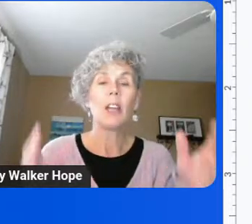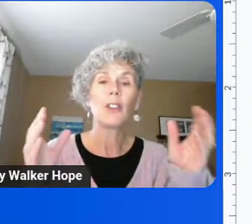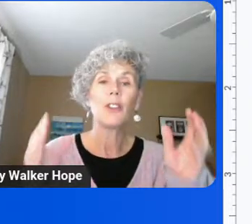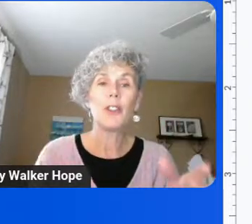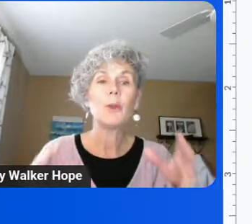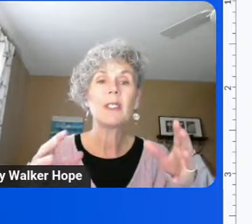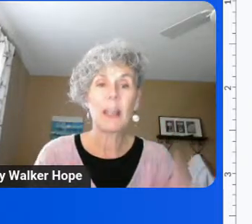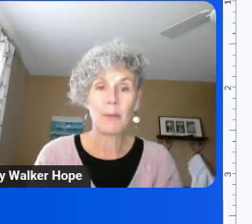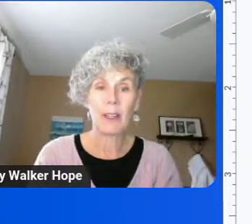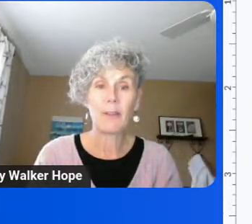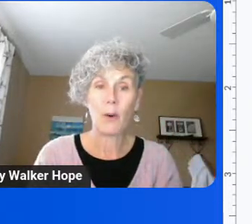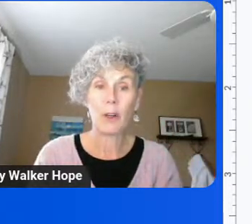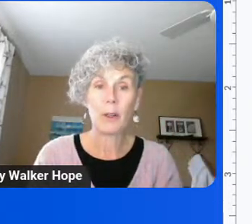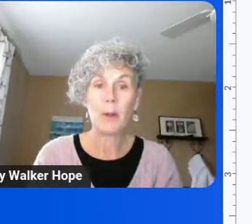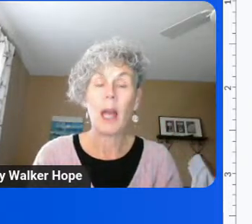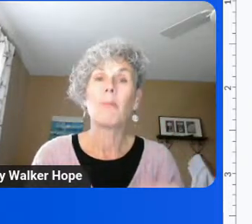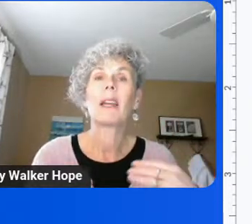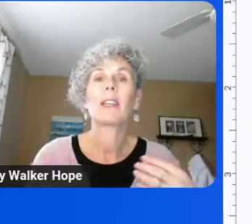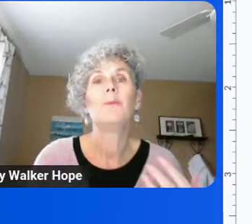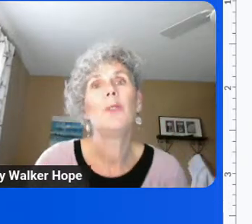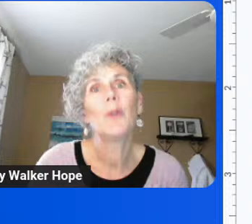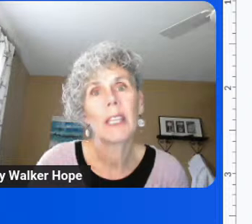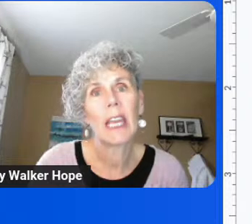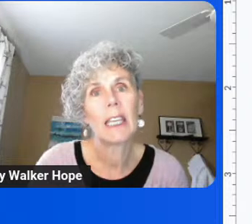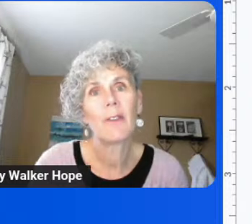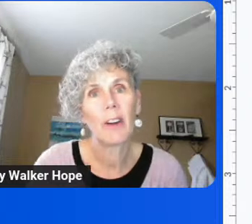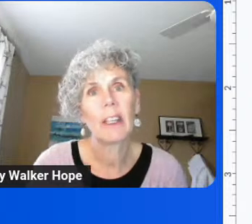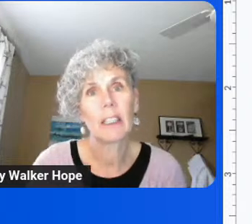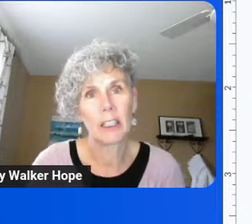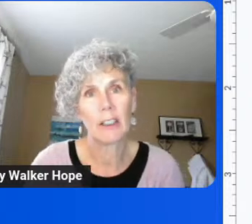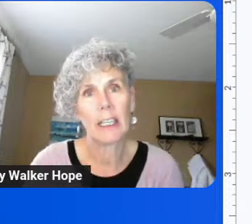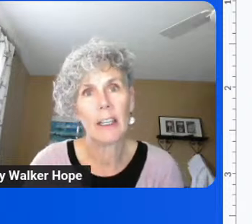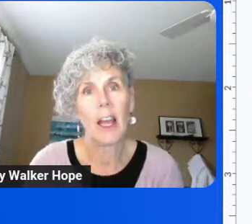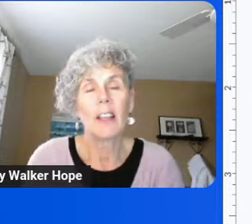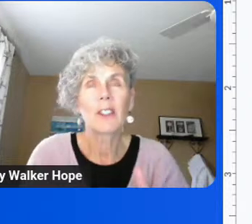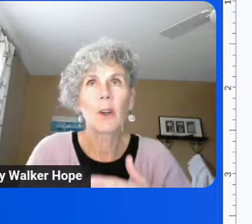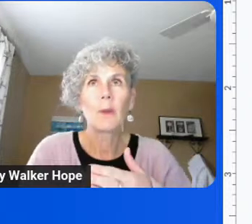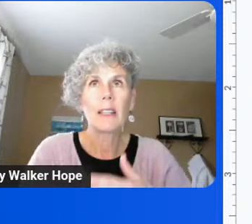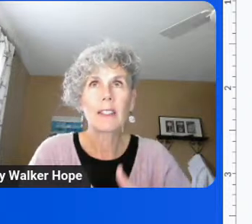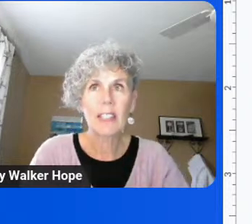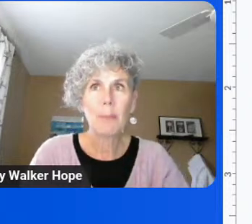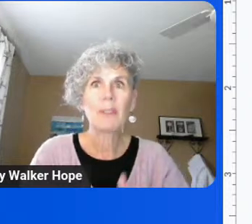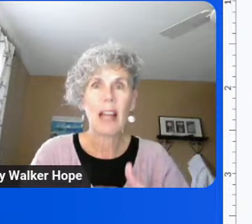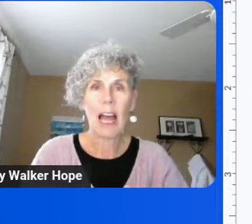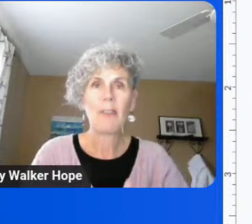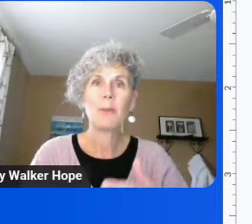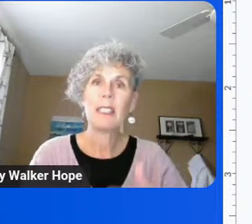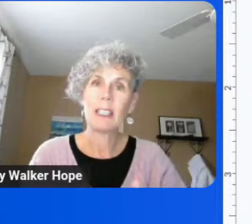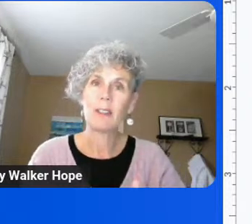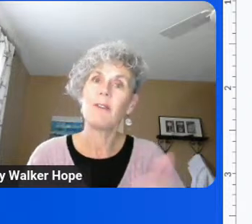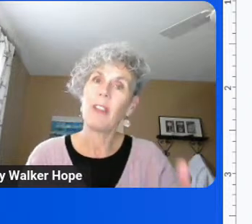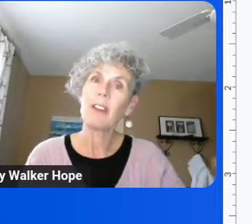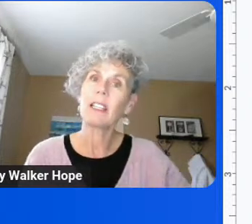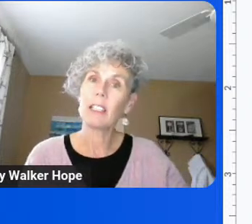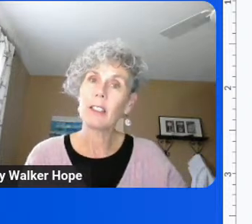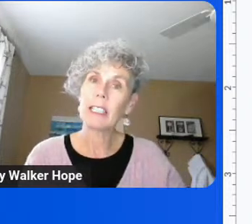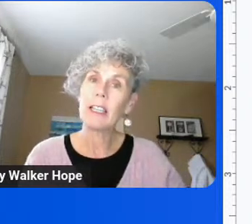to do something for you by communicating very clearly. So steps have to be given very clearly